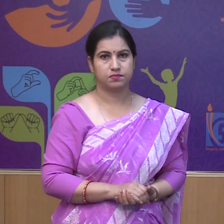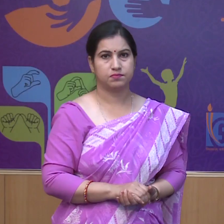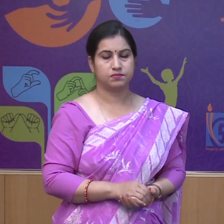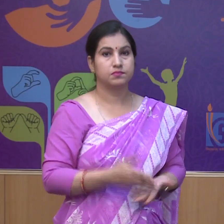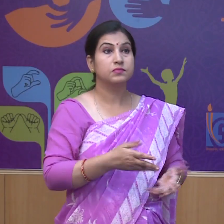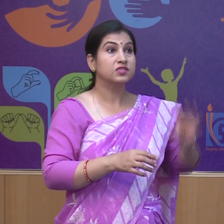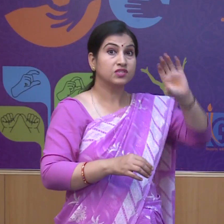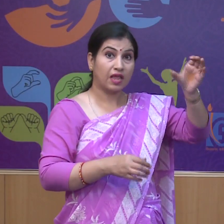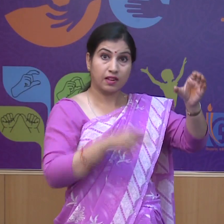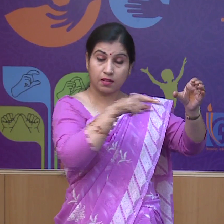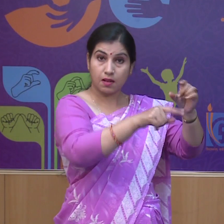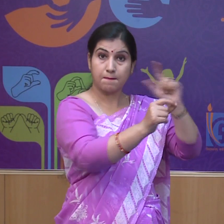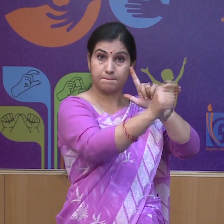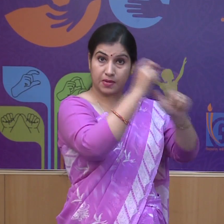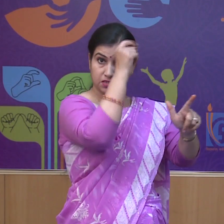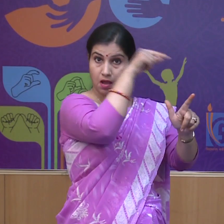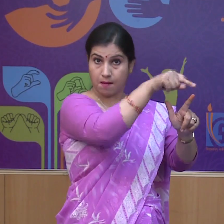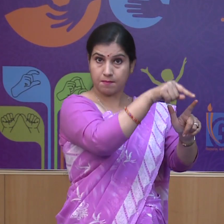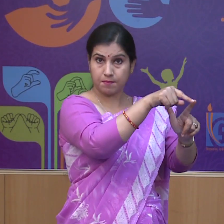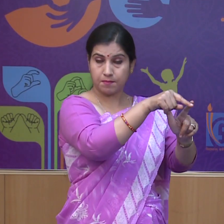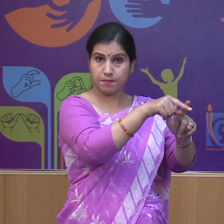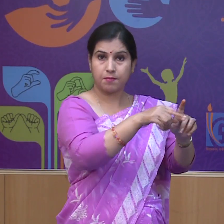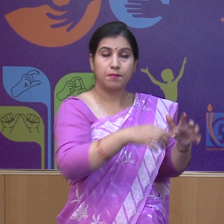The state of Punjab was